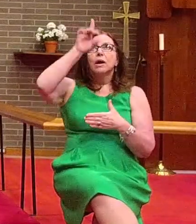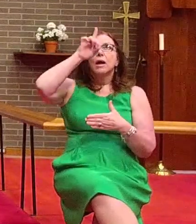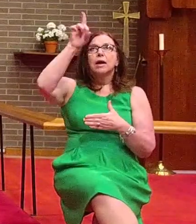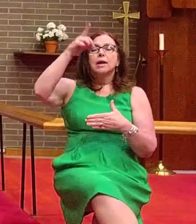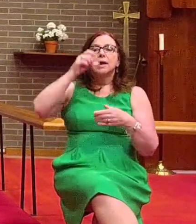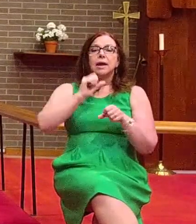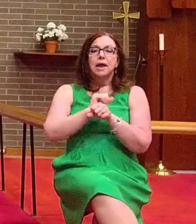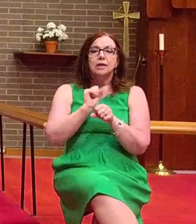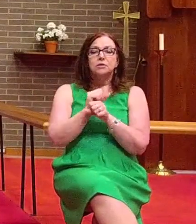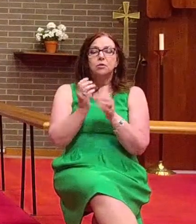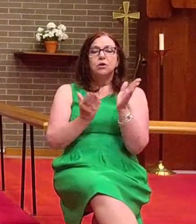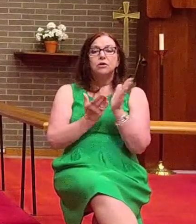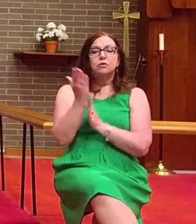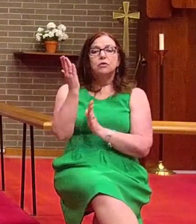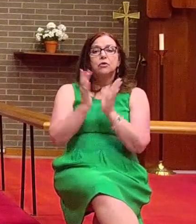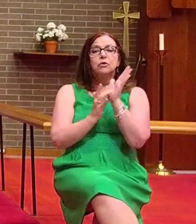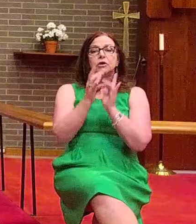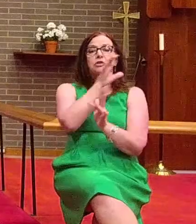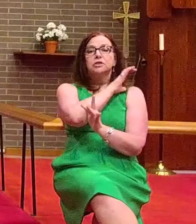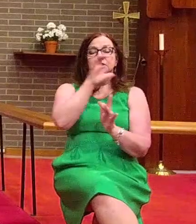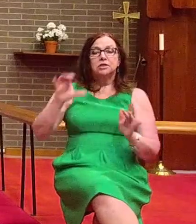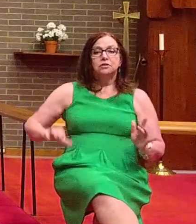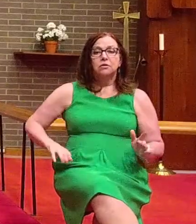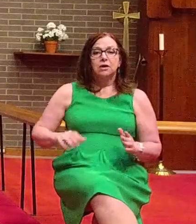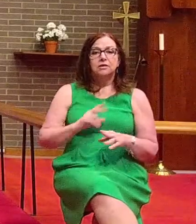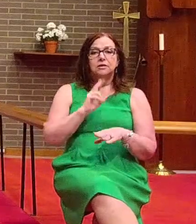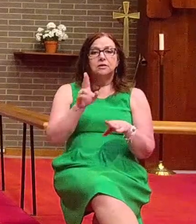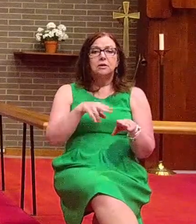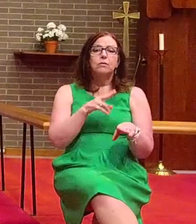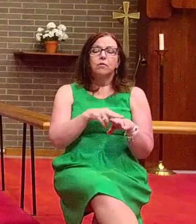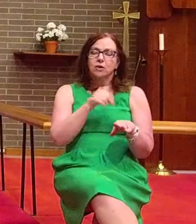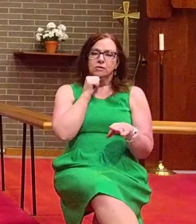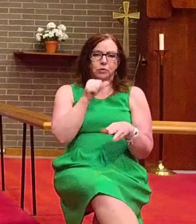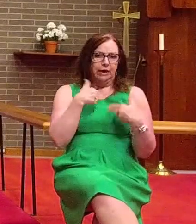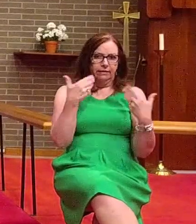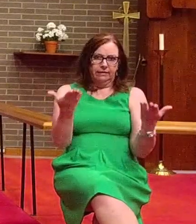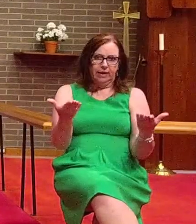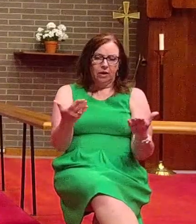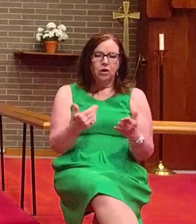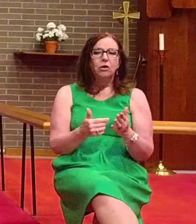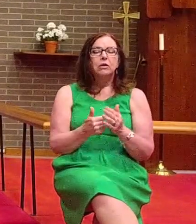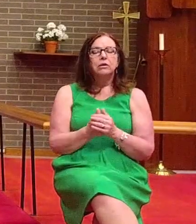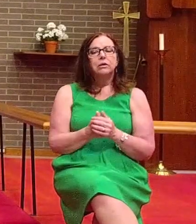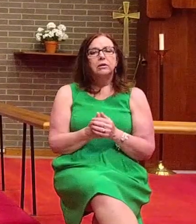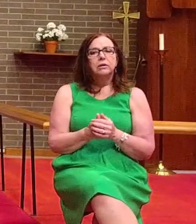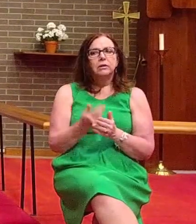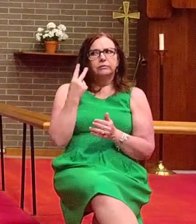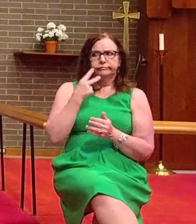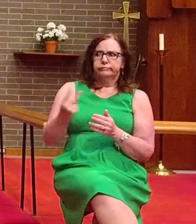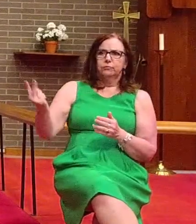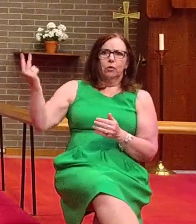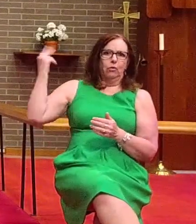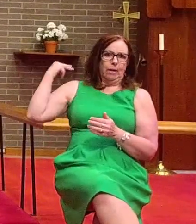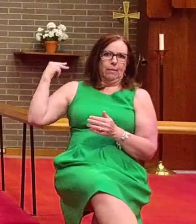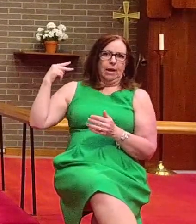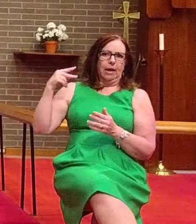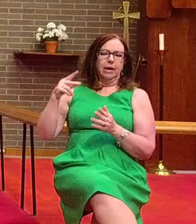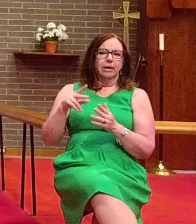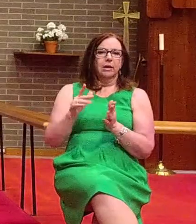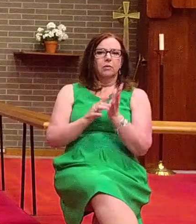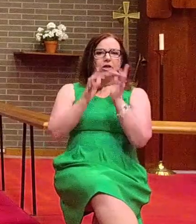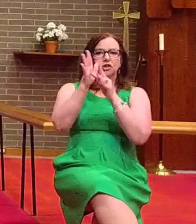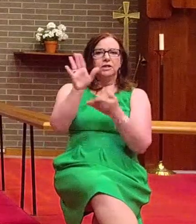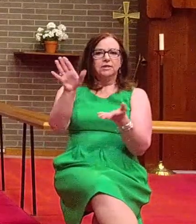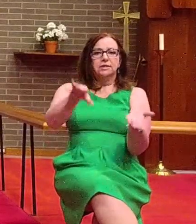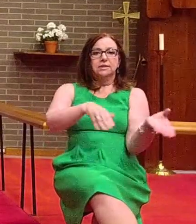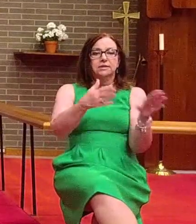Jesus. We, of course, were not there when Jesus died on the cross. We did